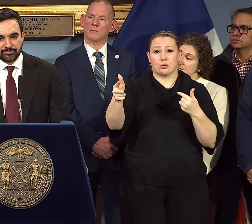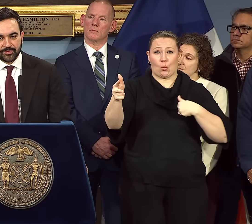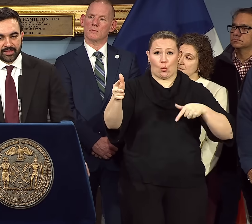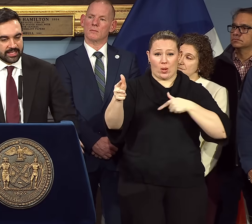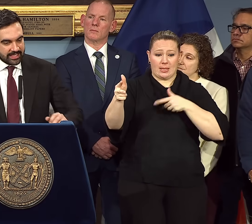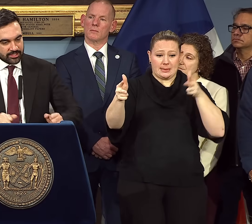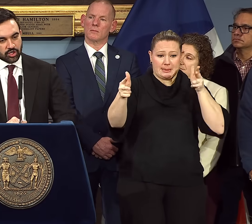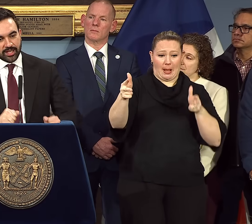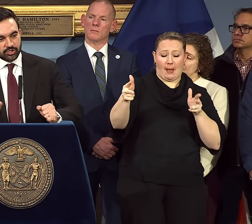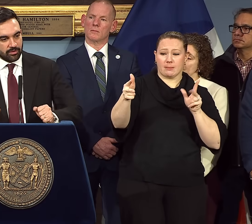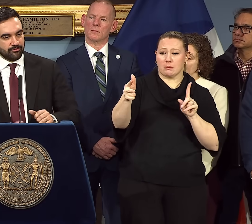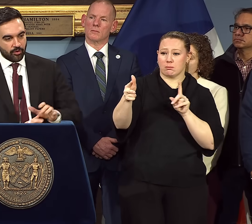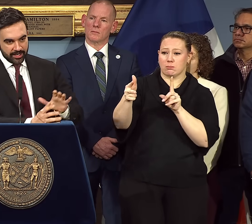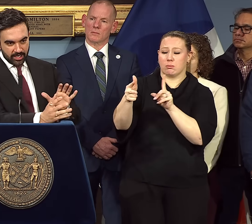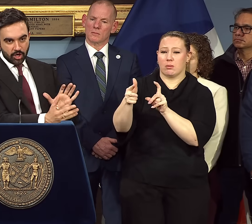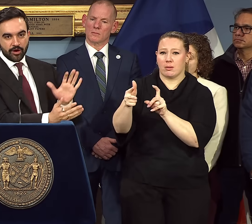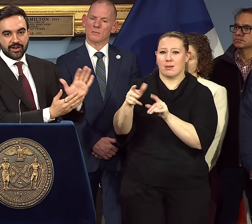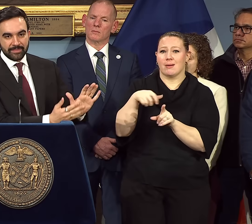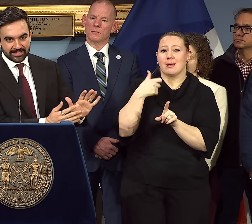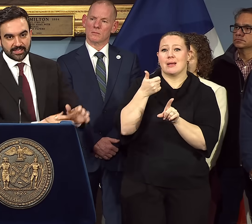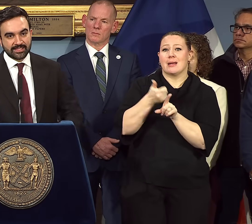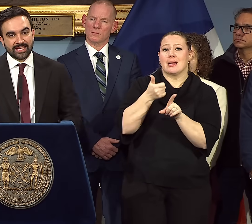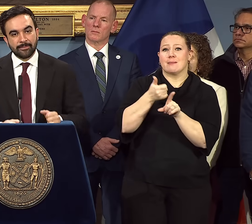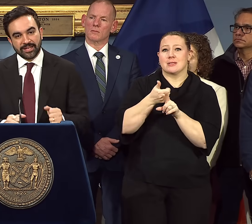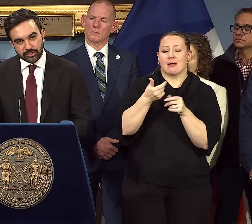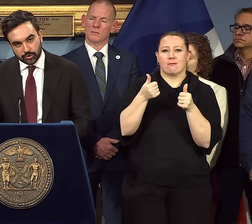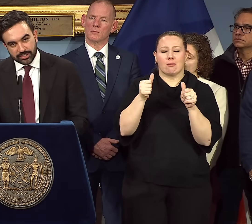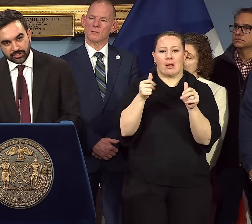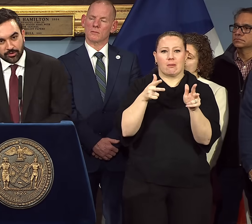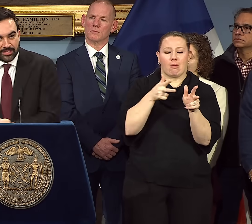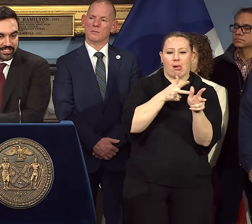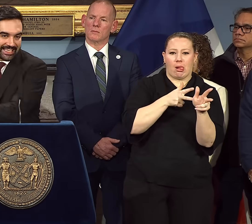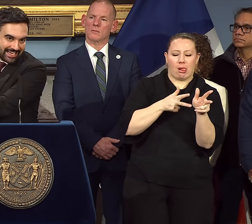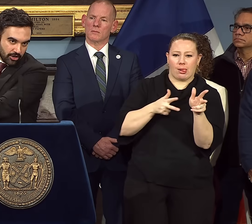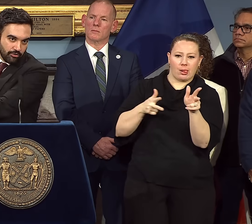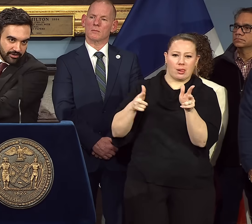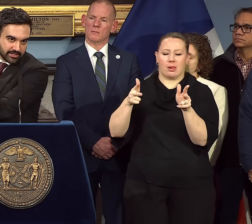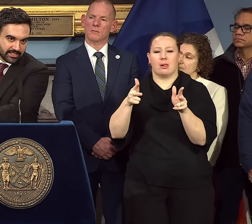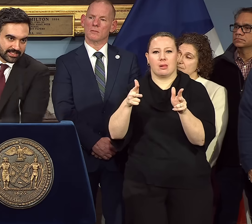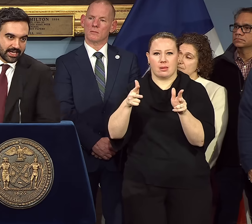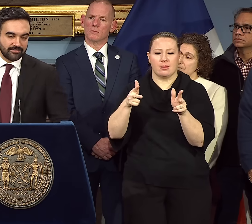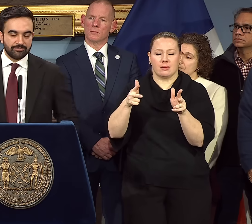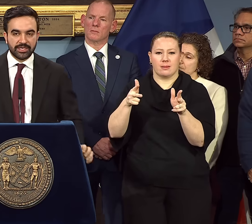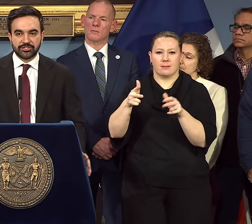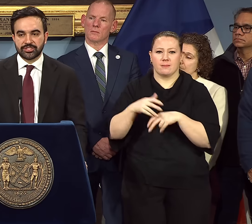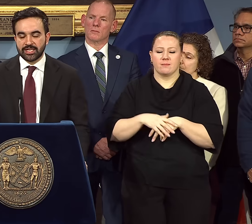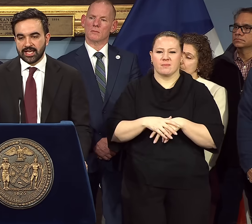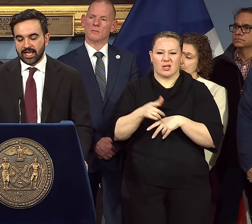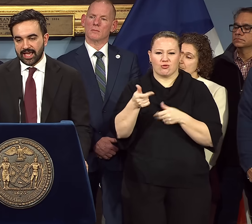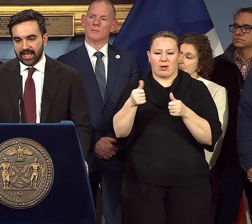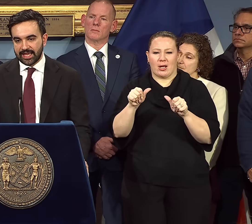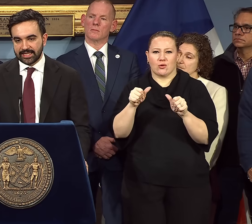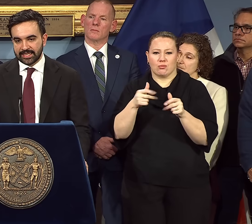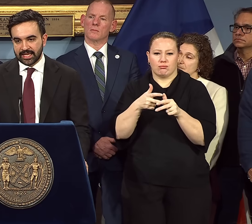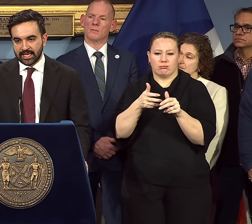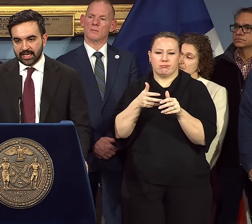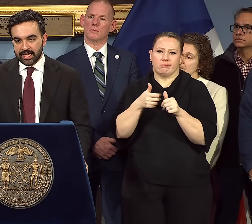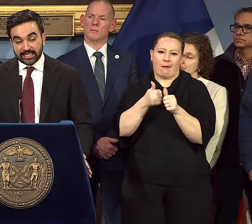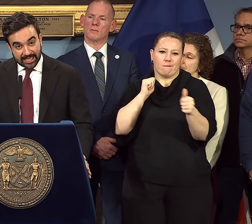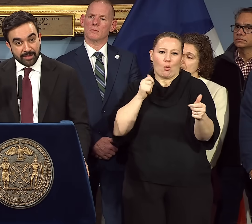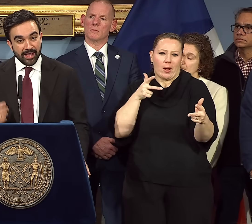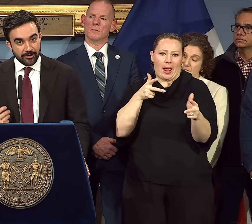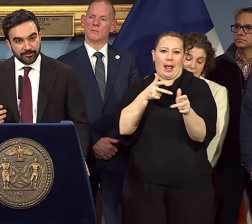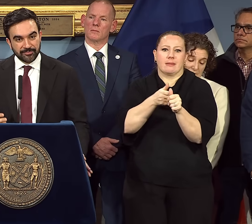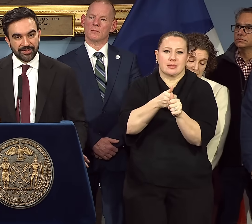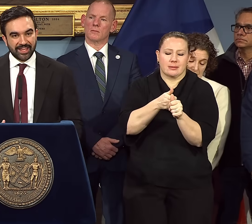and he had tried to avoid a car that had made a sudden stop, and in doing so had skidded over to the side of the bridge. And